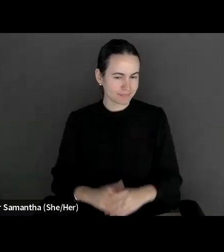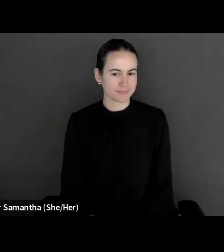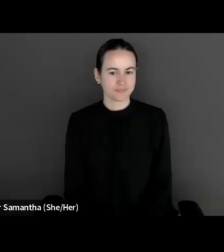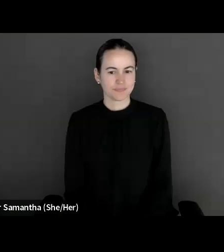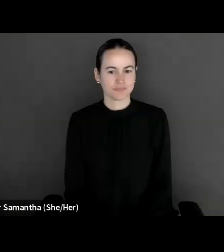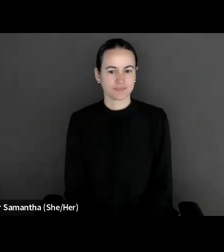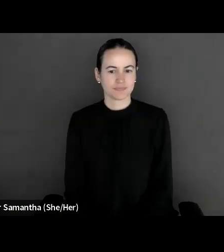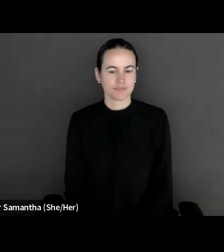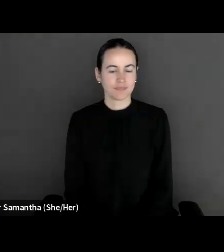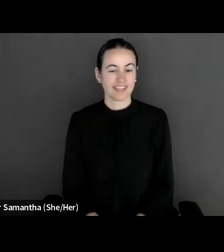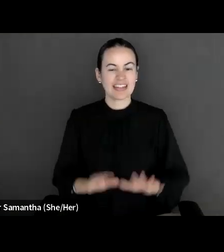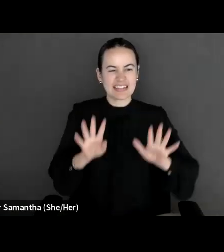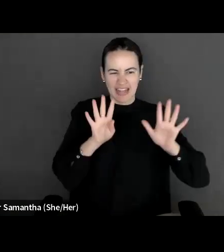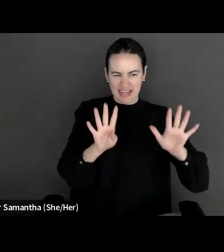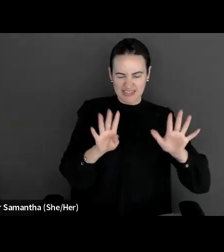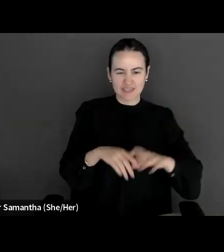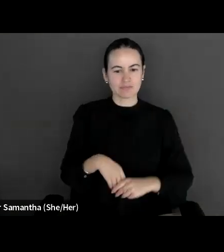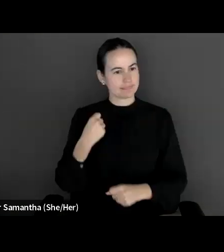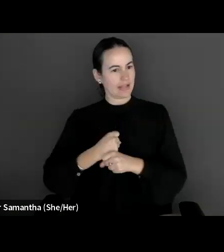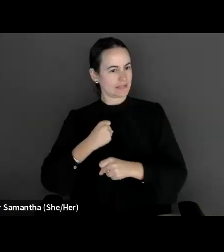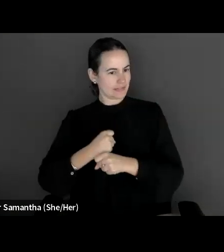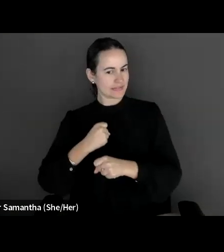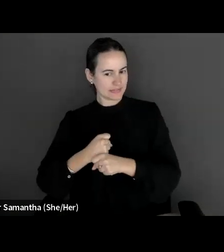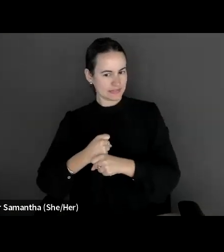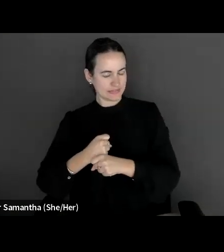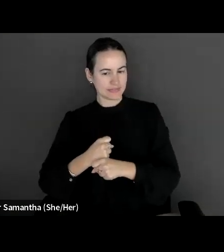were tasks. And finally, the score